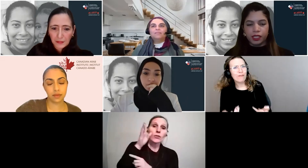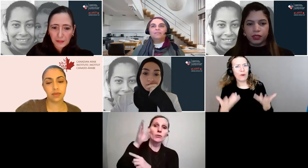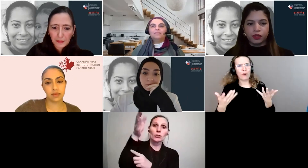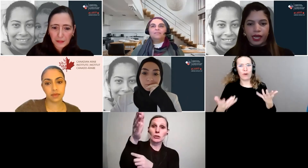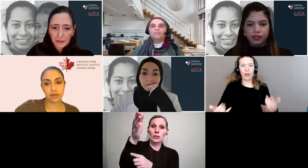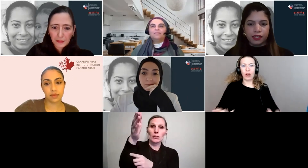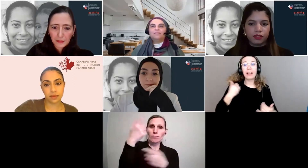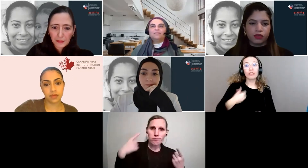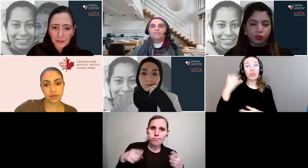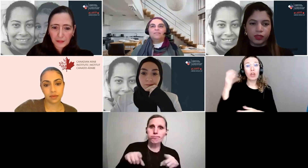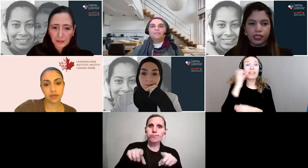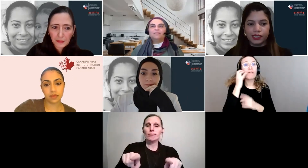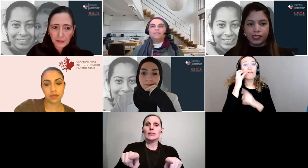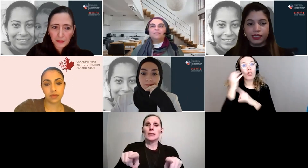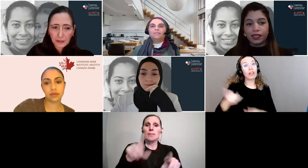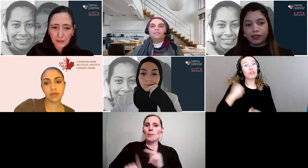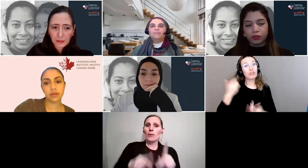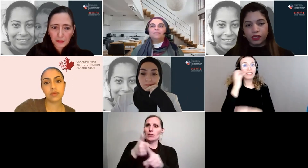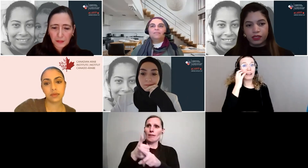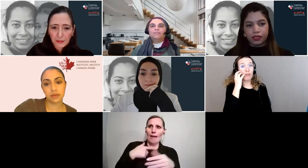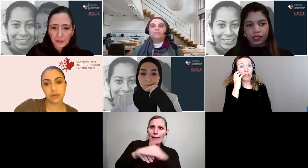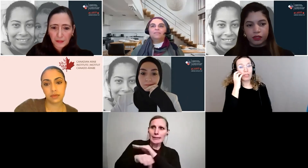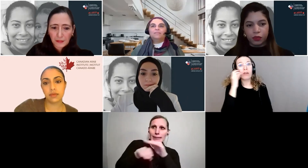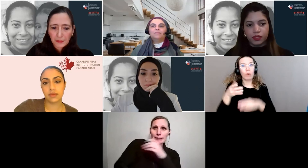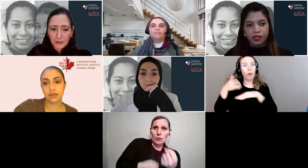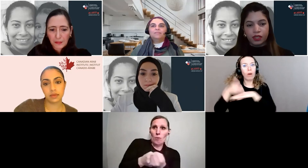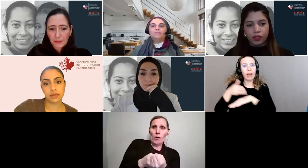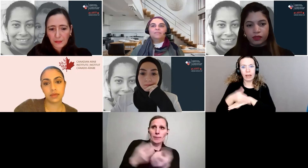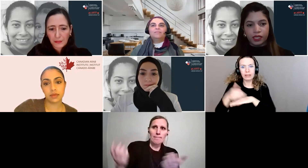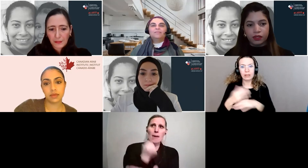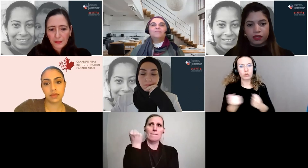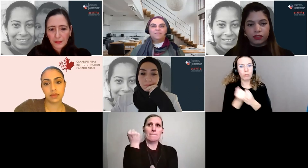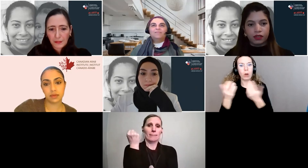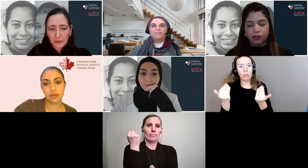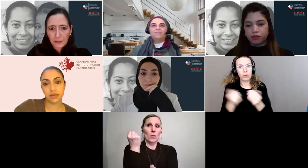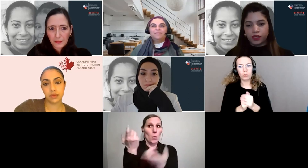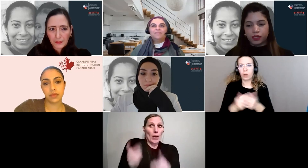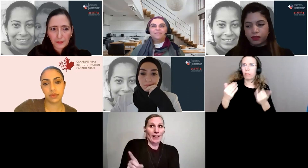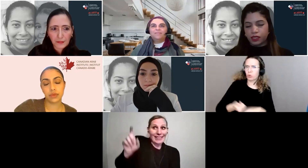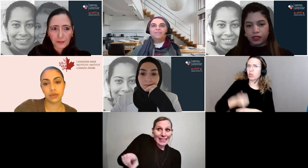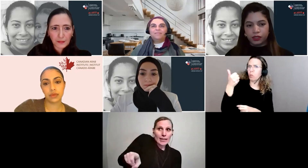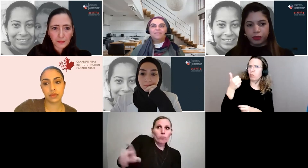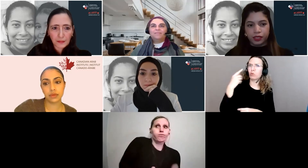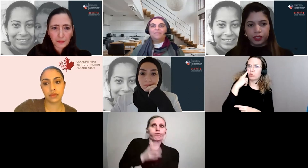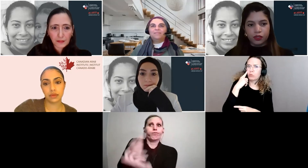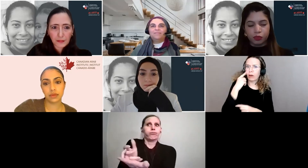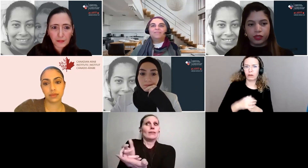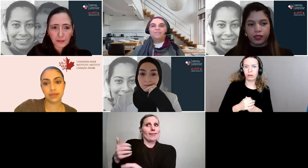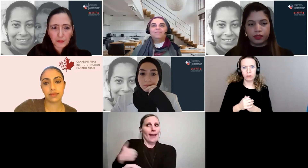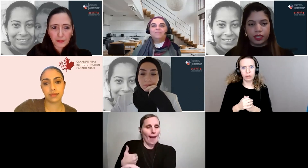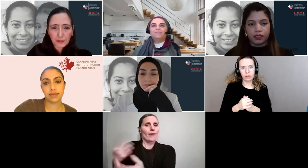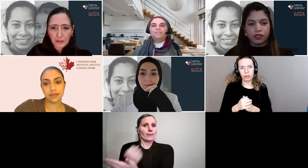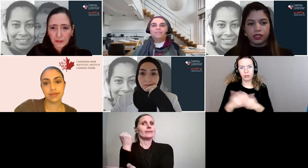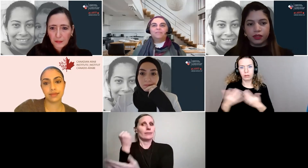being able to access the support that they need in the way that they need it most, whether that looks like interpretation